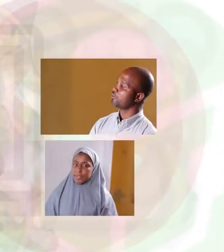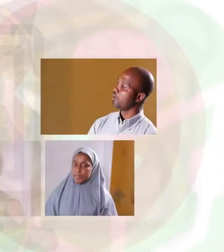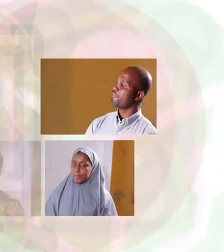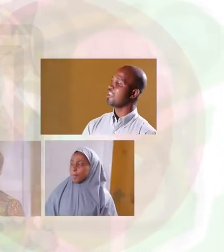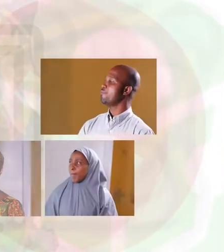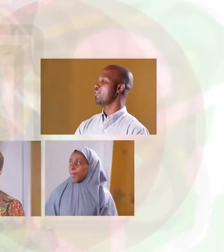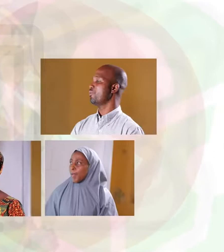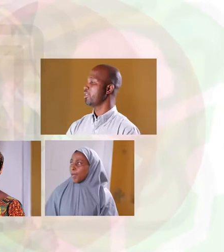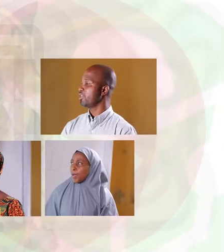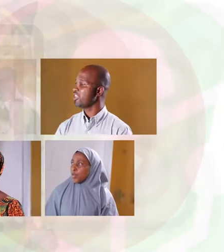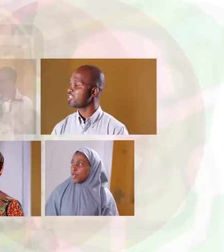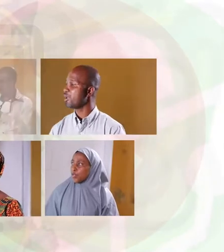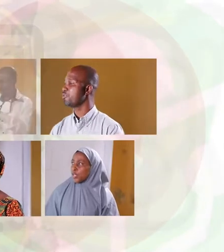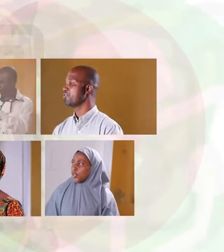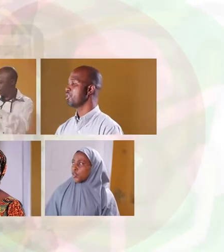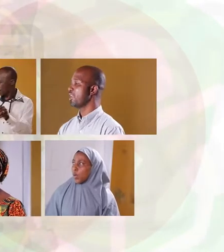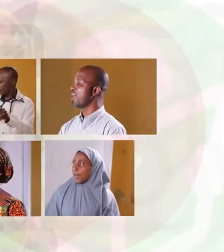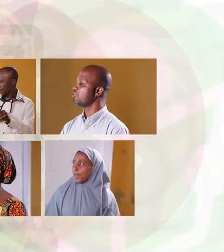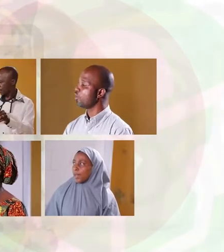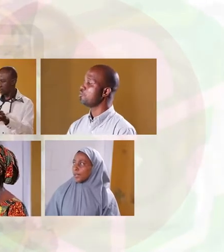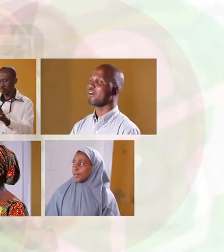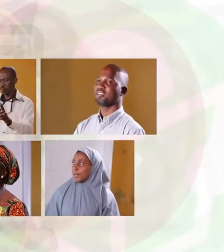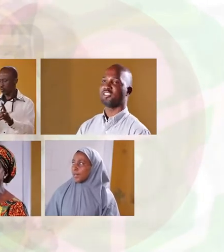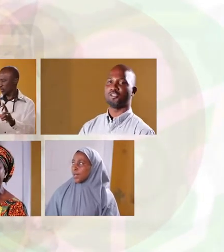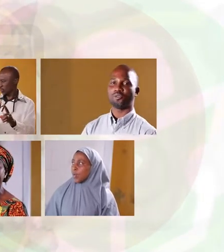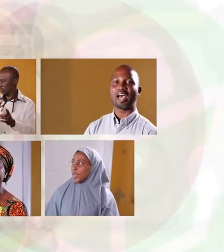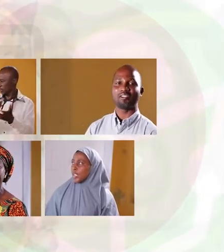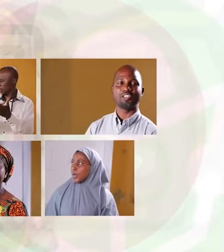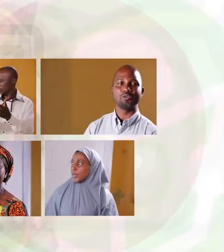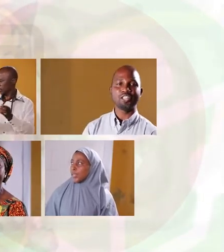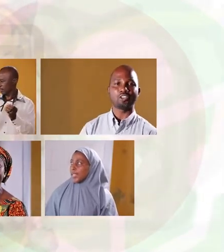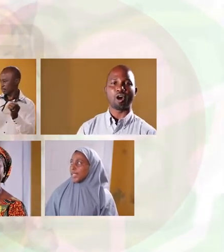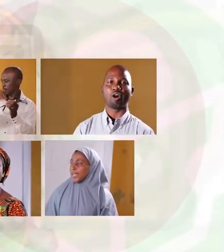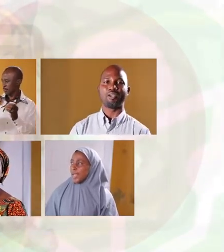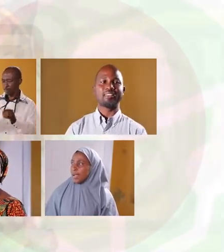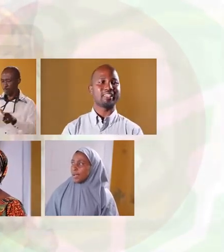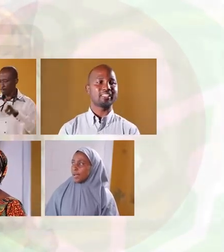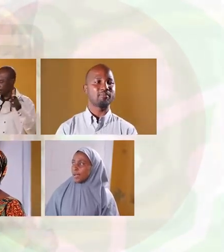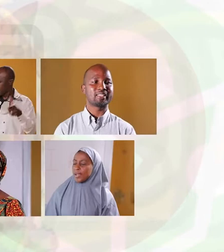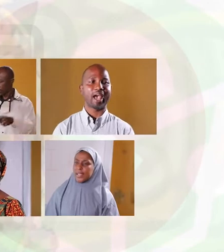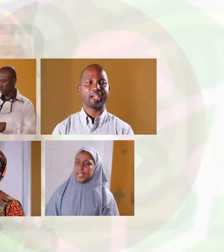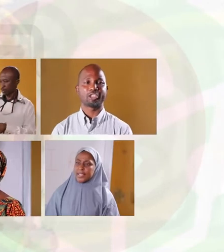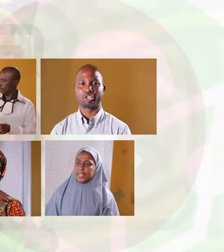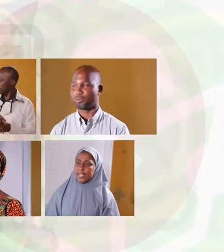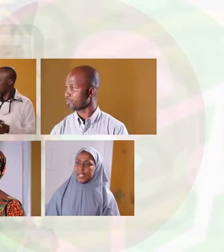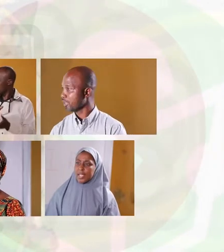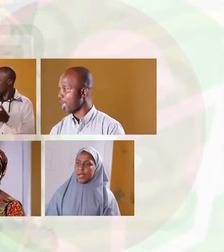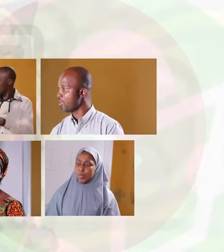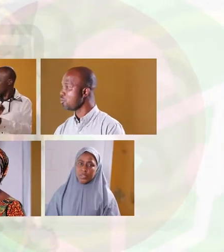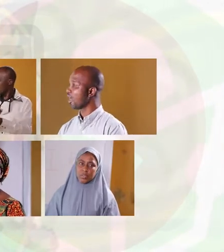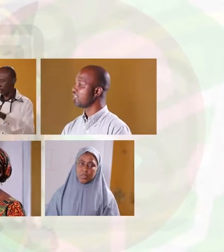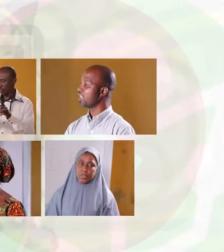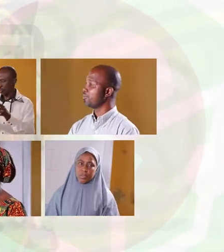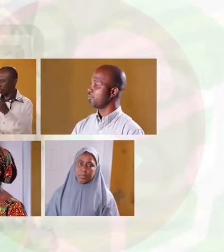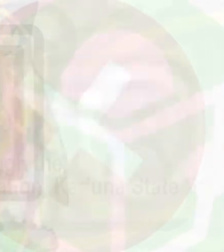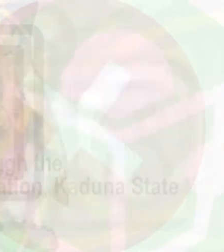The next point, we should ensure whatever we see is clear. That means work is being done, we